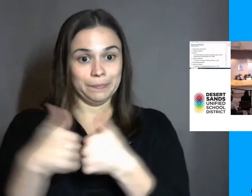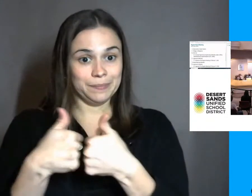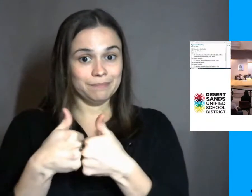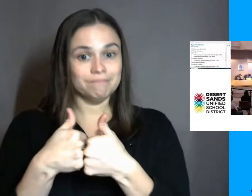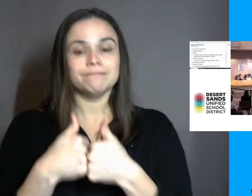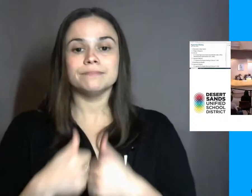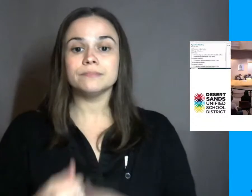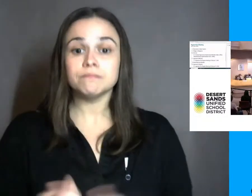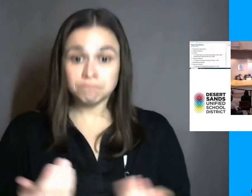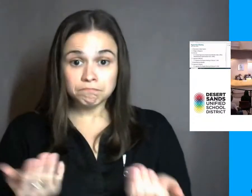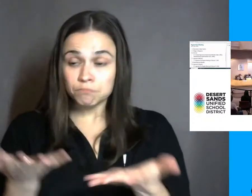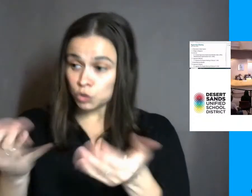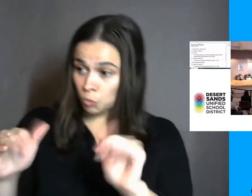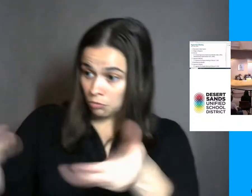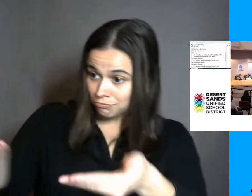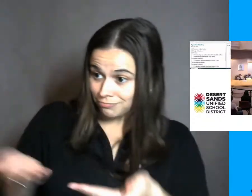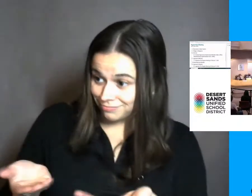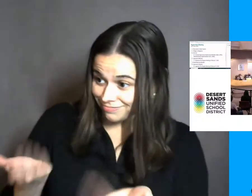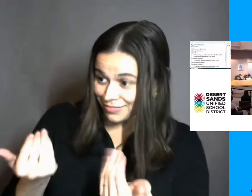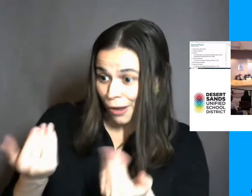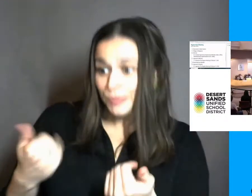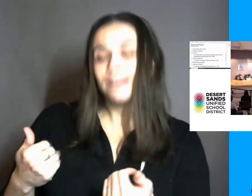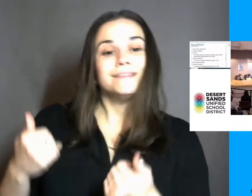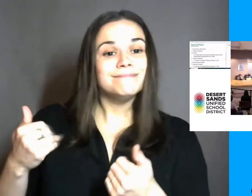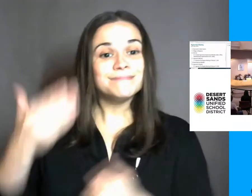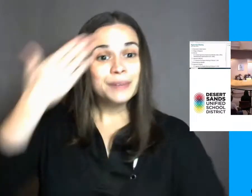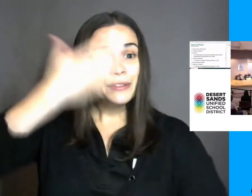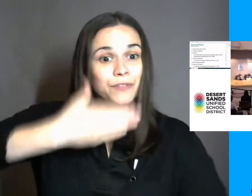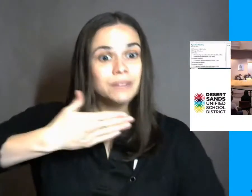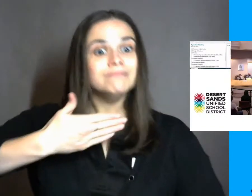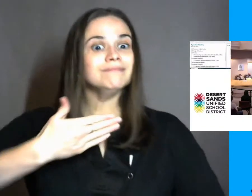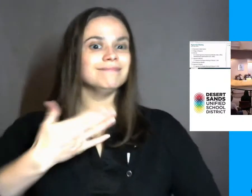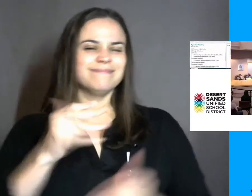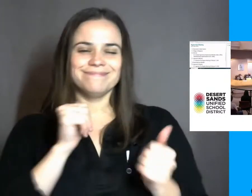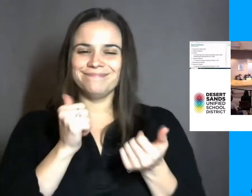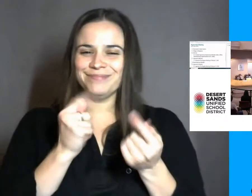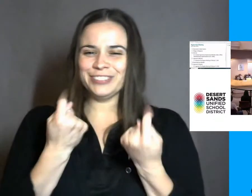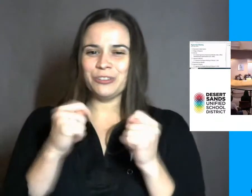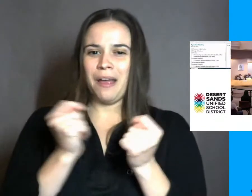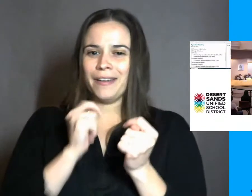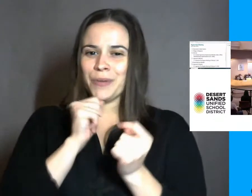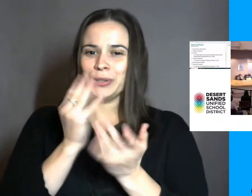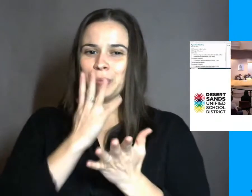front, I'll try not to embarrass you. I'm going to swear you in officially.